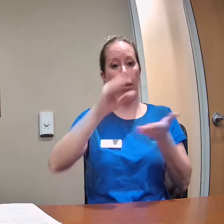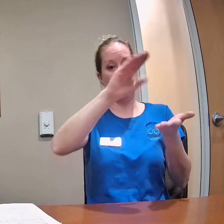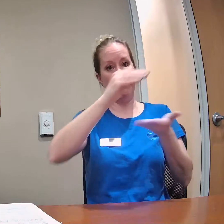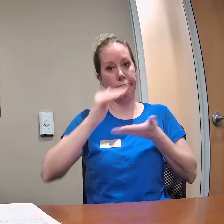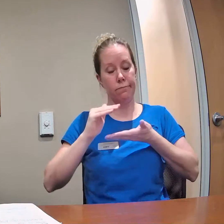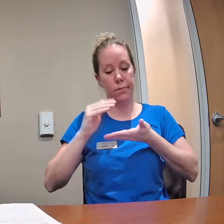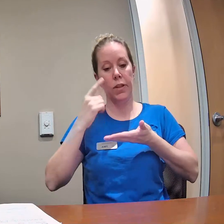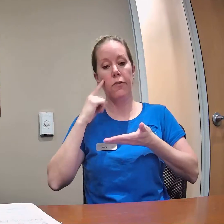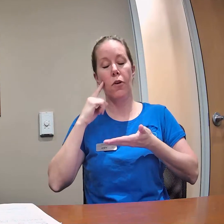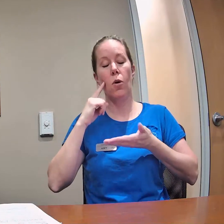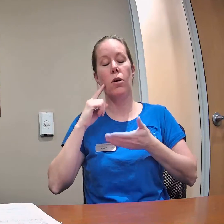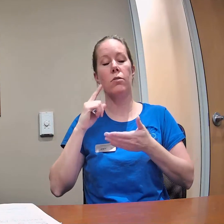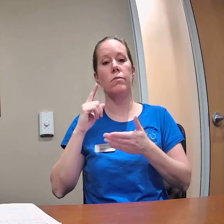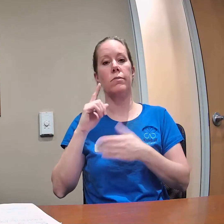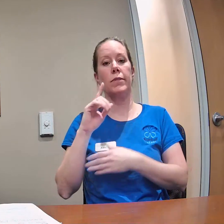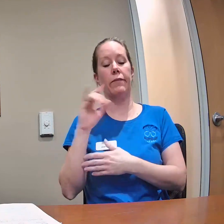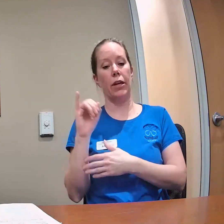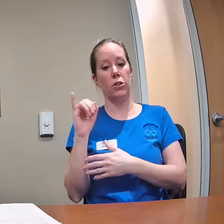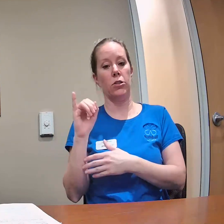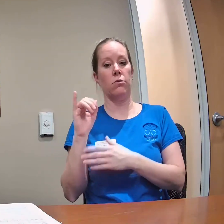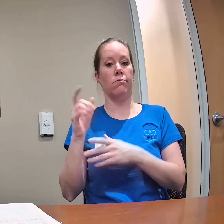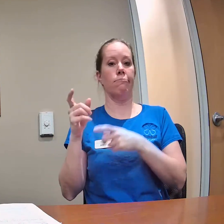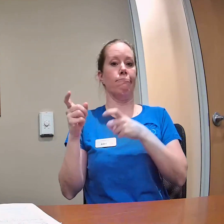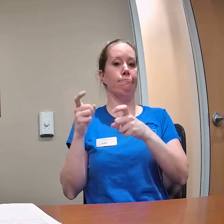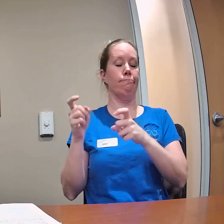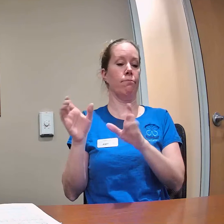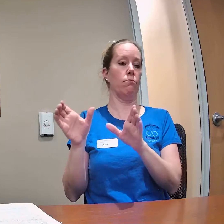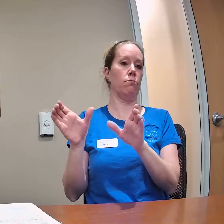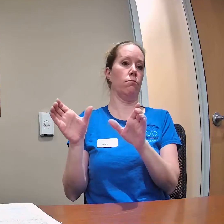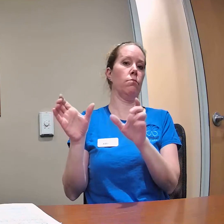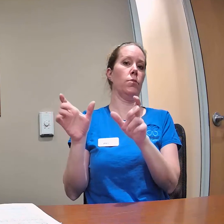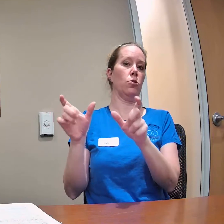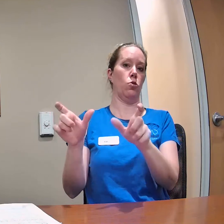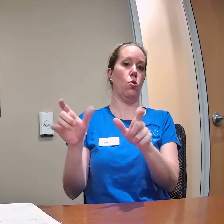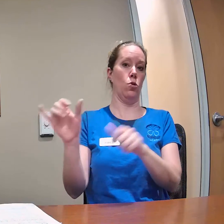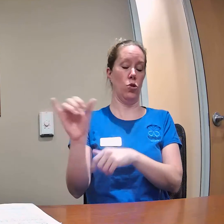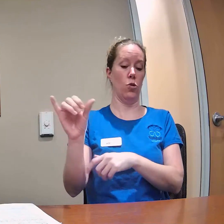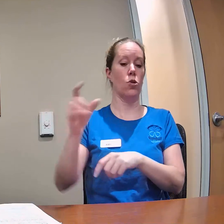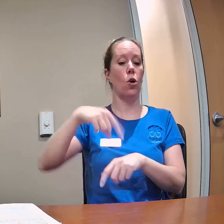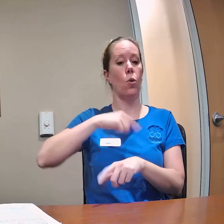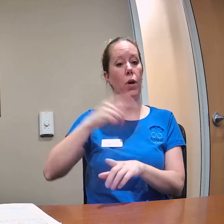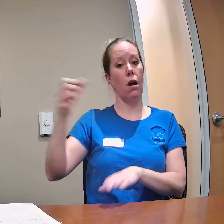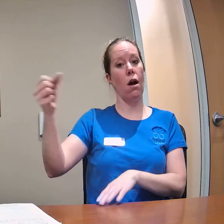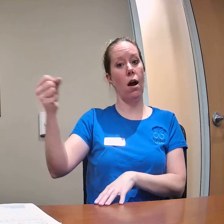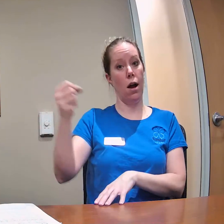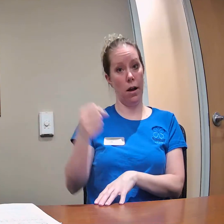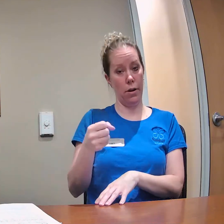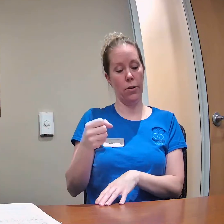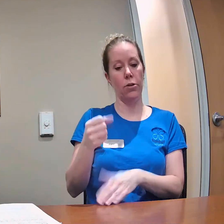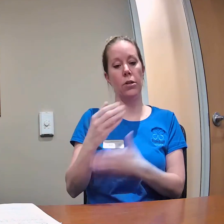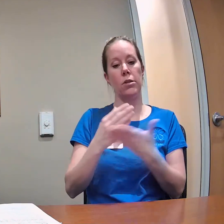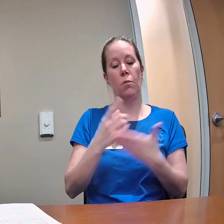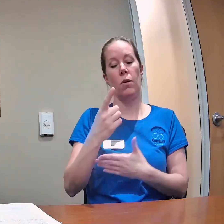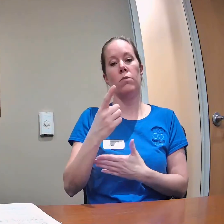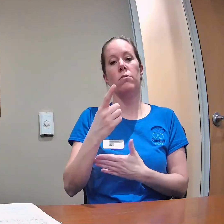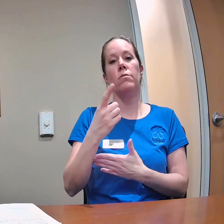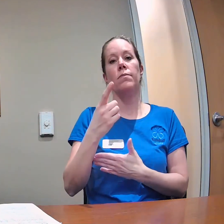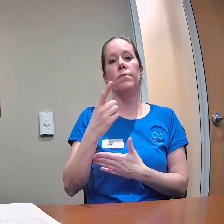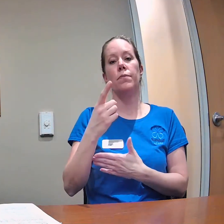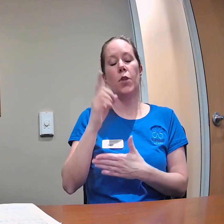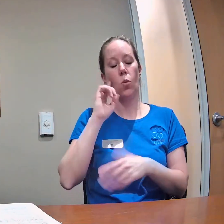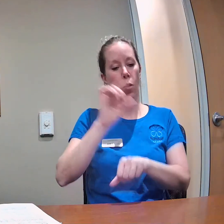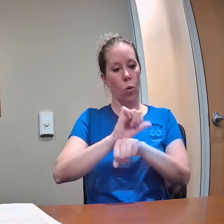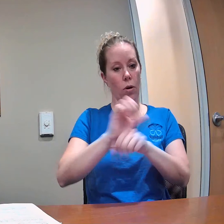infection prevention and control personnel and training. So we've hired someone, and she's going to be working